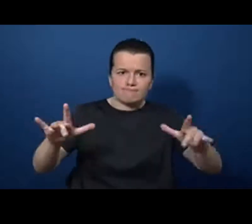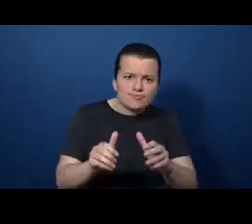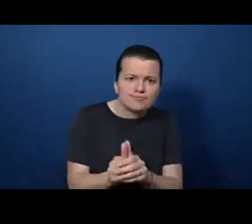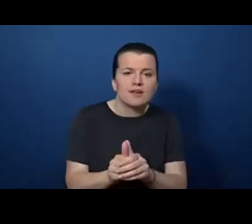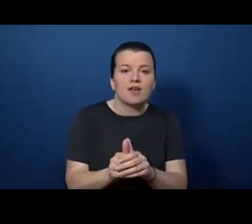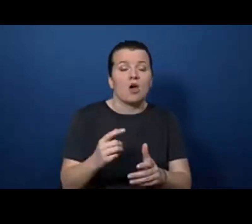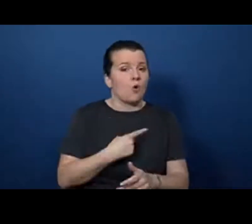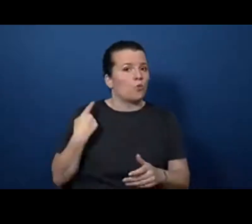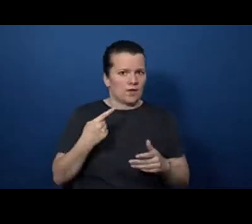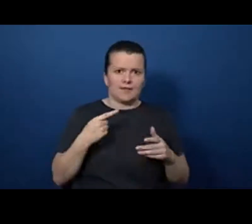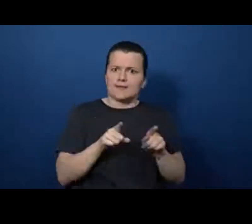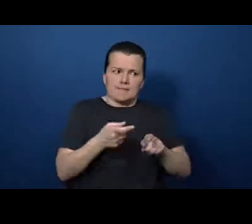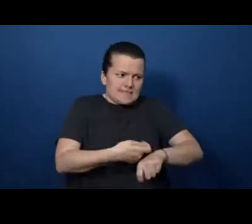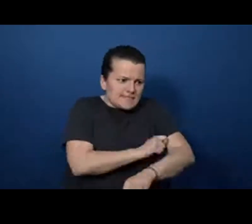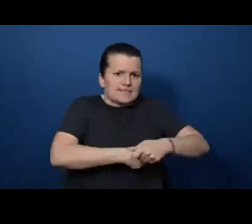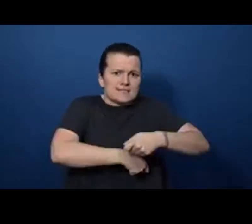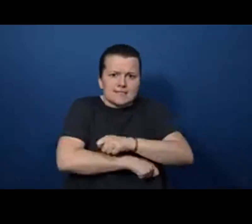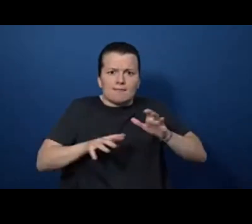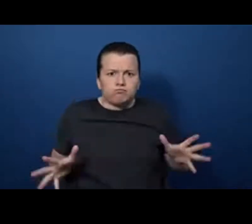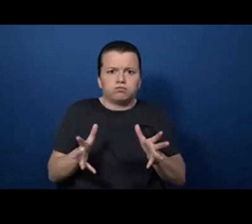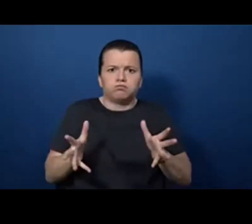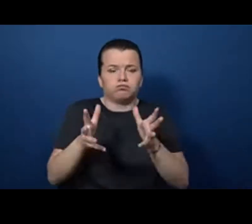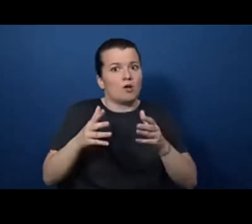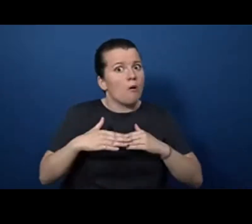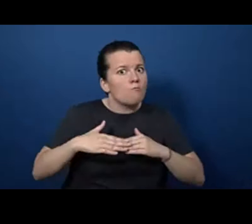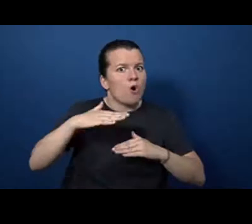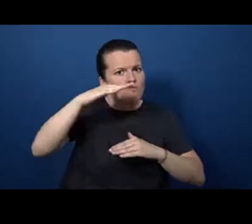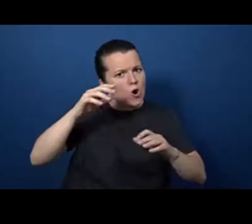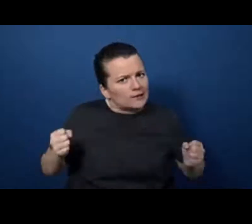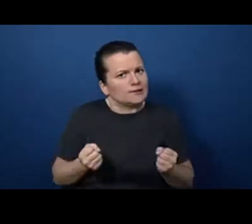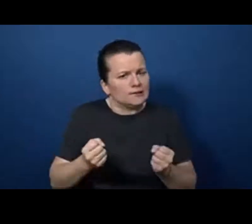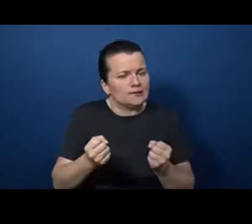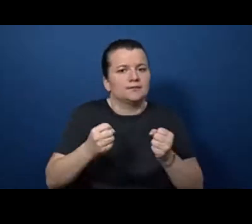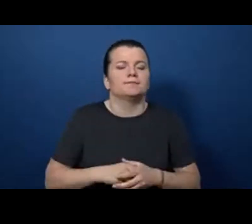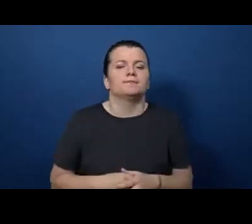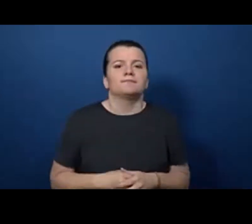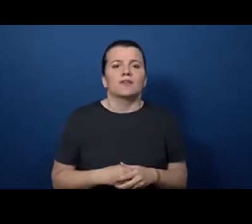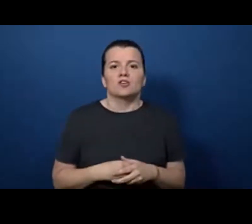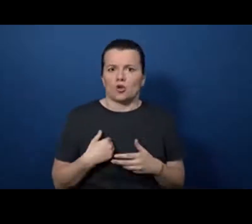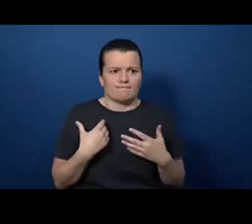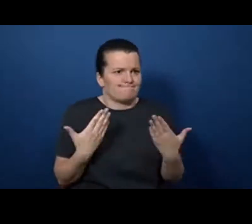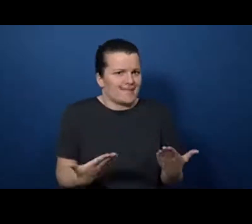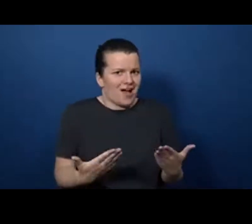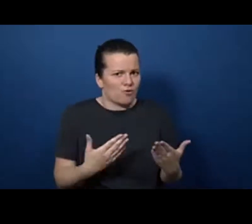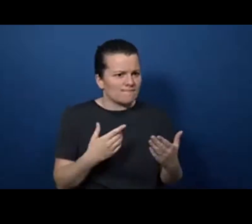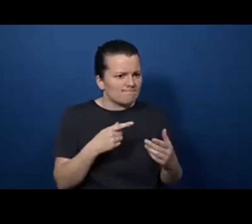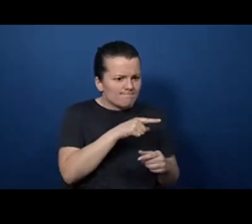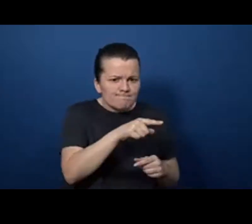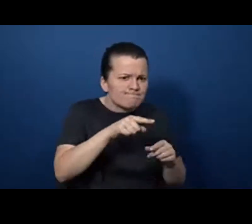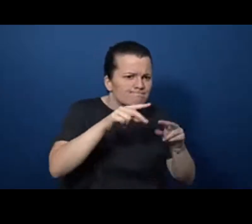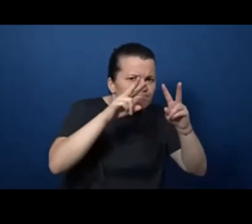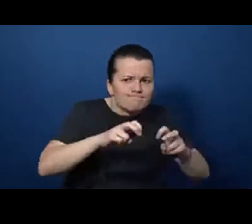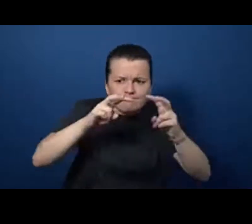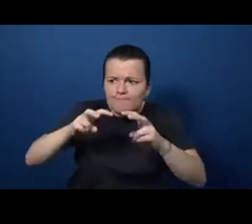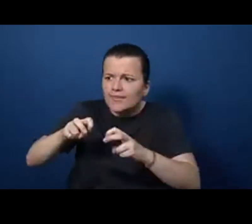efforts. We have been leading the efforts in generating more knowledge on this topic so that our member states have the evidence they need to